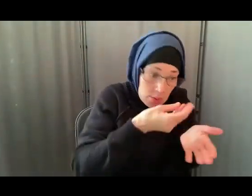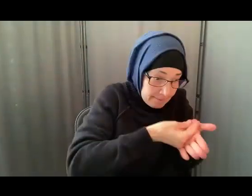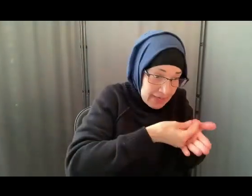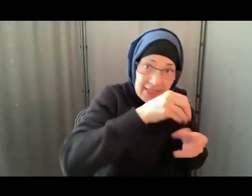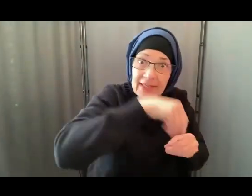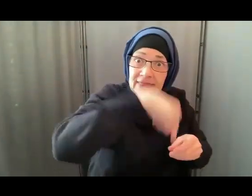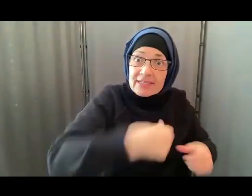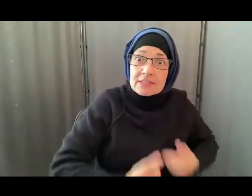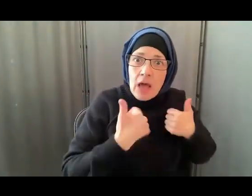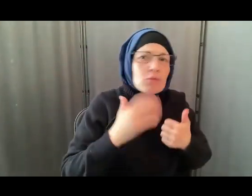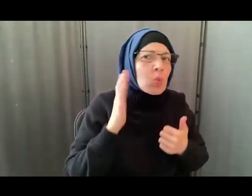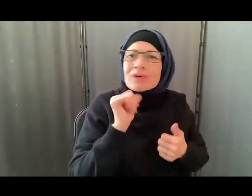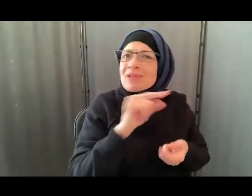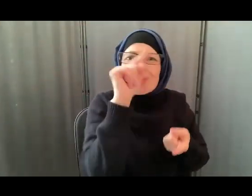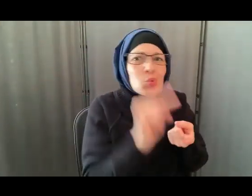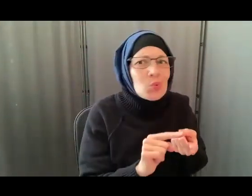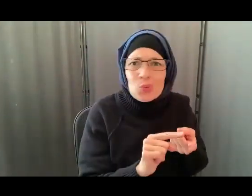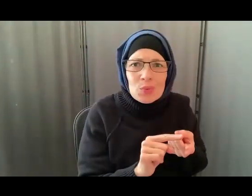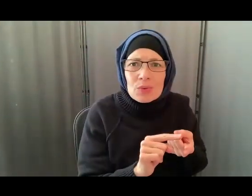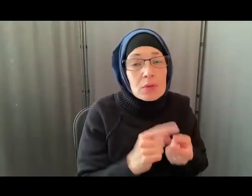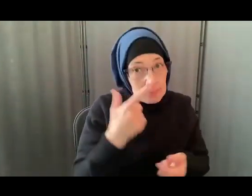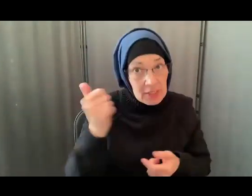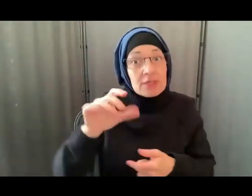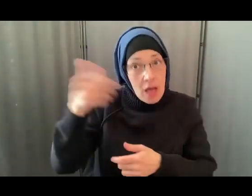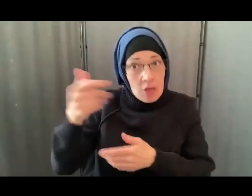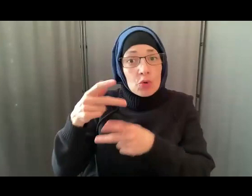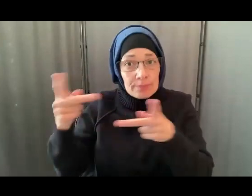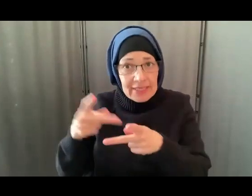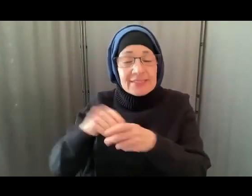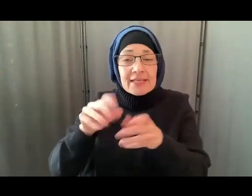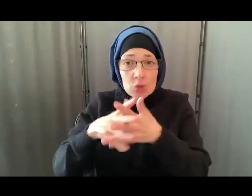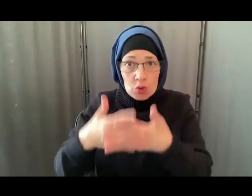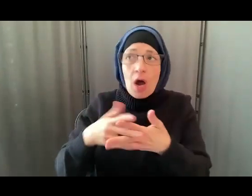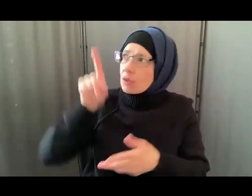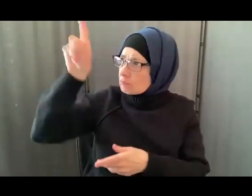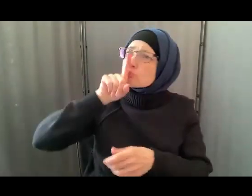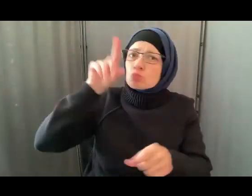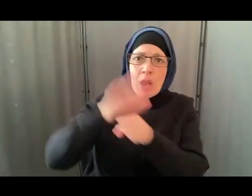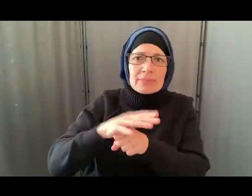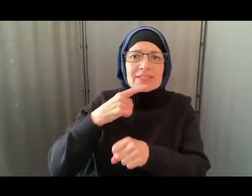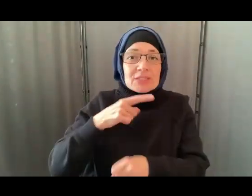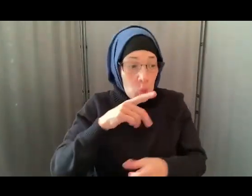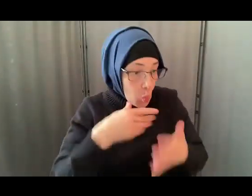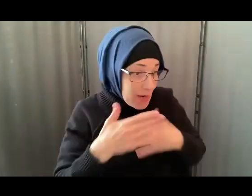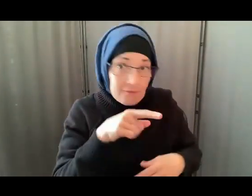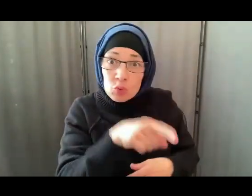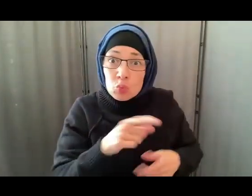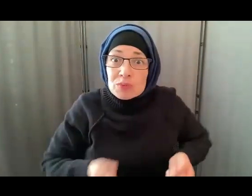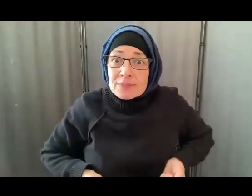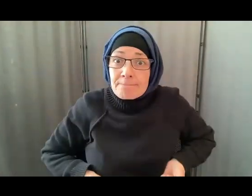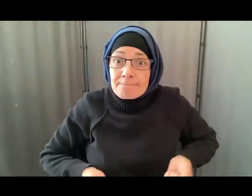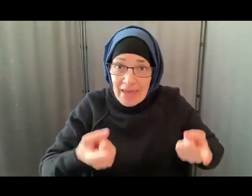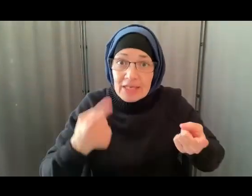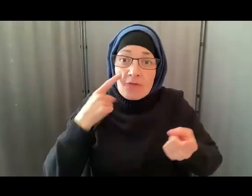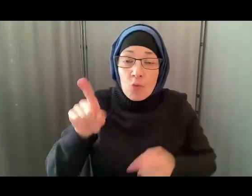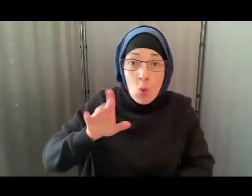subhanahu wa ta'ala promises that whatever you spend in the path of Allah, Allah certainly would replenish it for